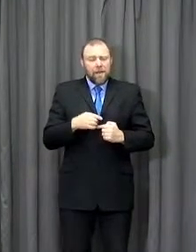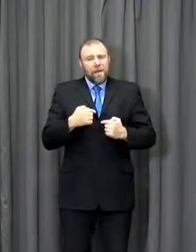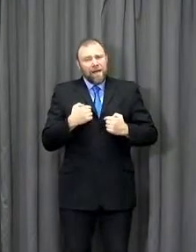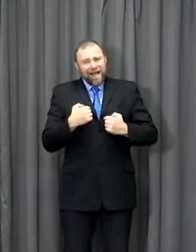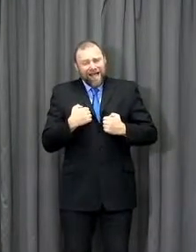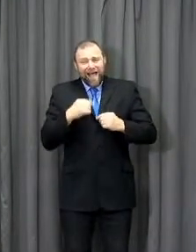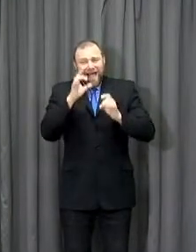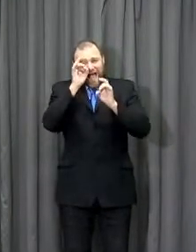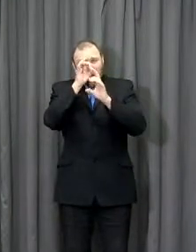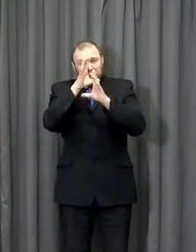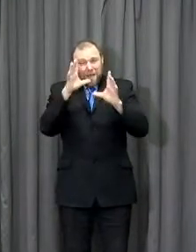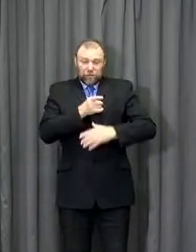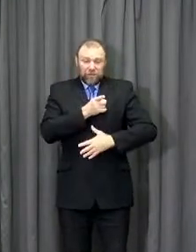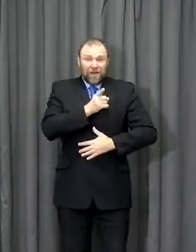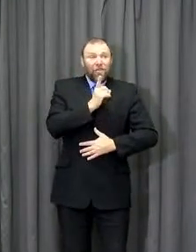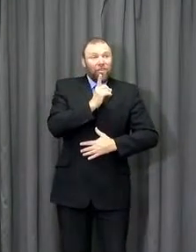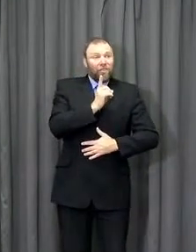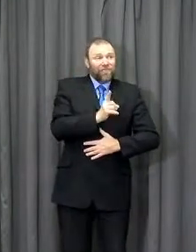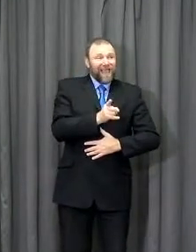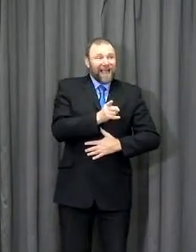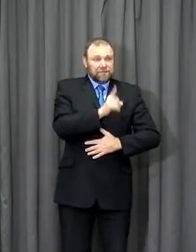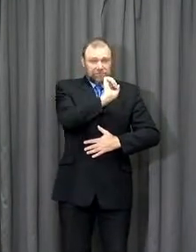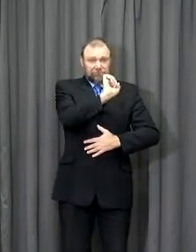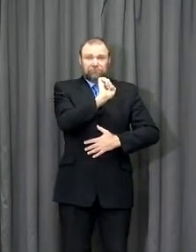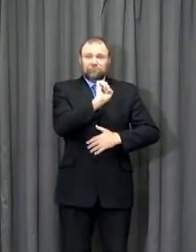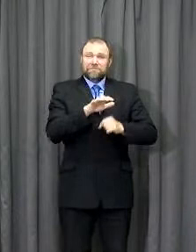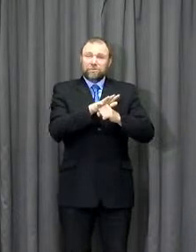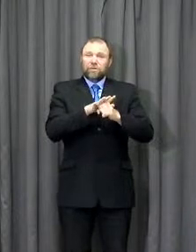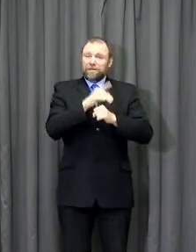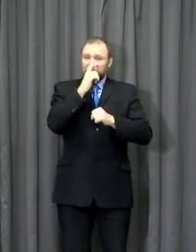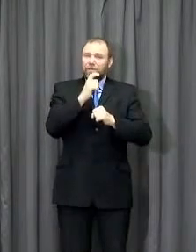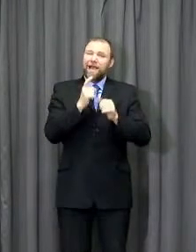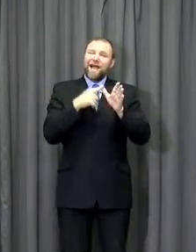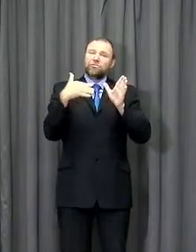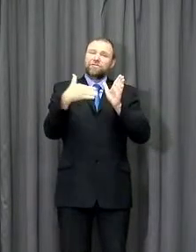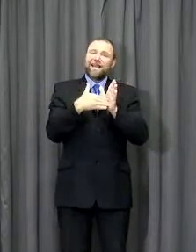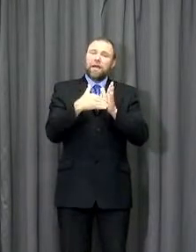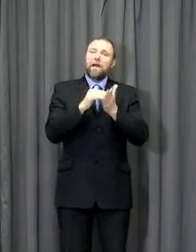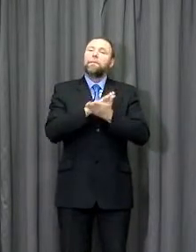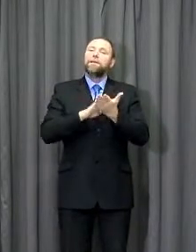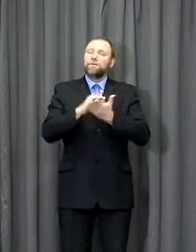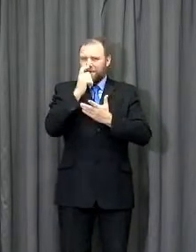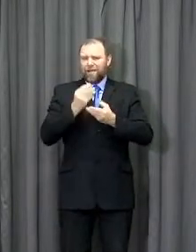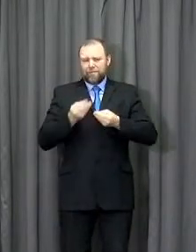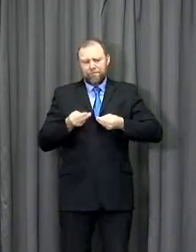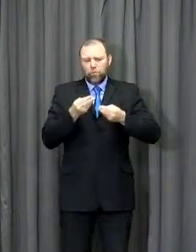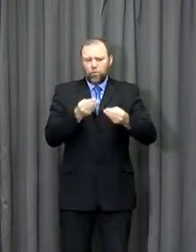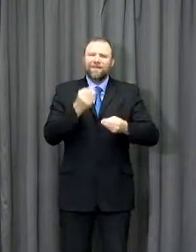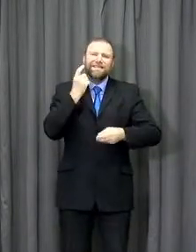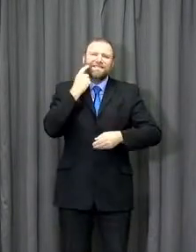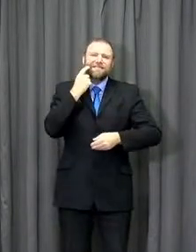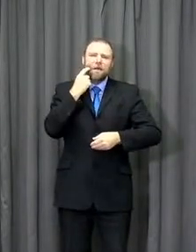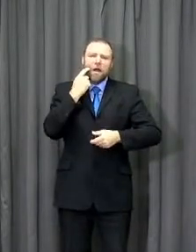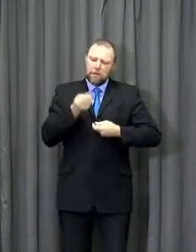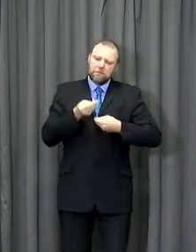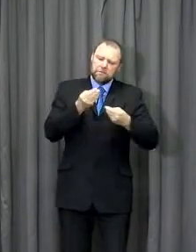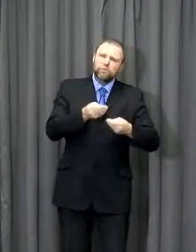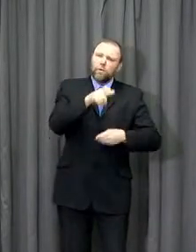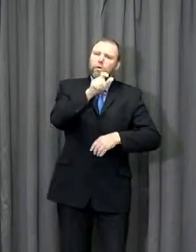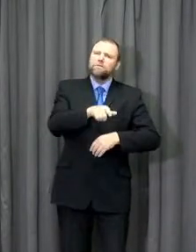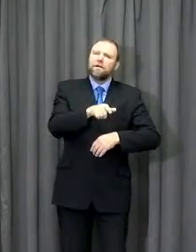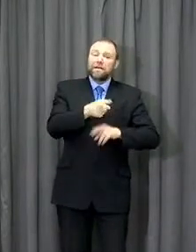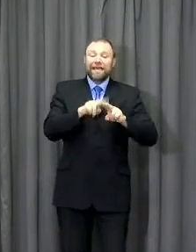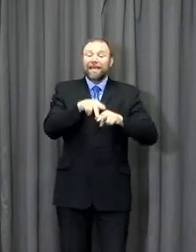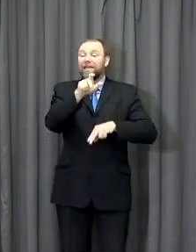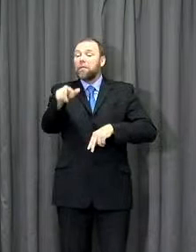would most likely be through the AstraZeneca vaccine, because you can move that more easily to the person rather than bringing the person in. And so if somebody is